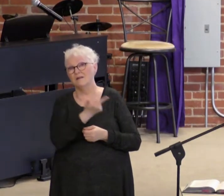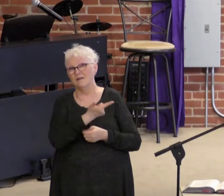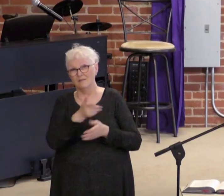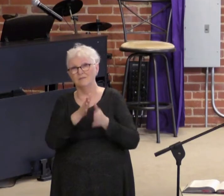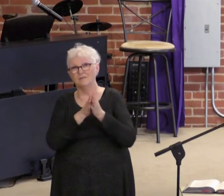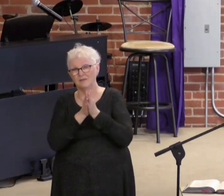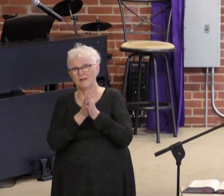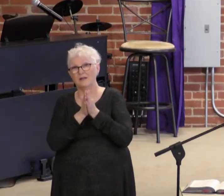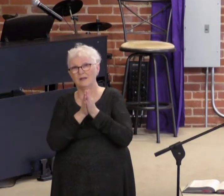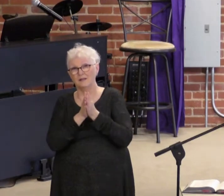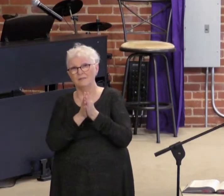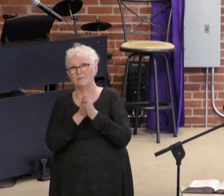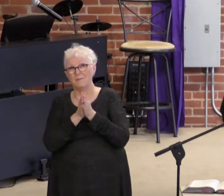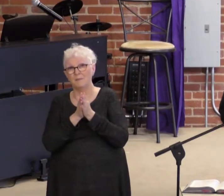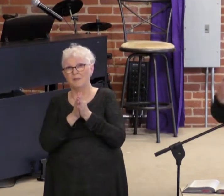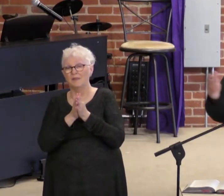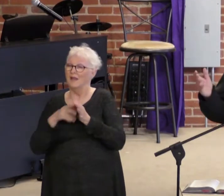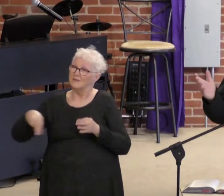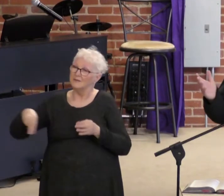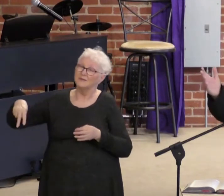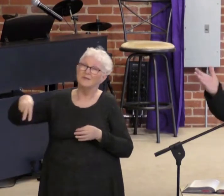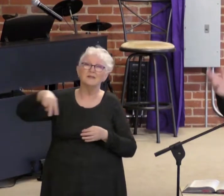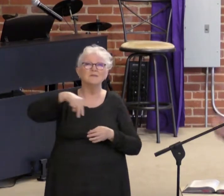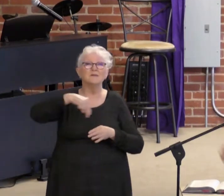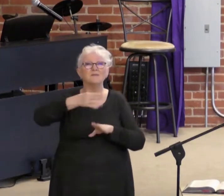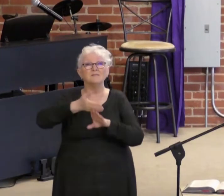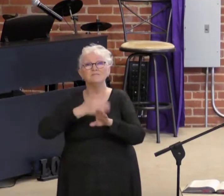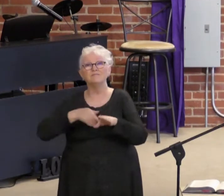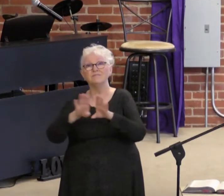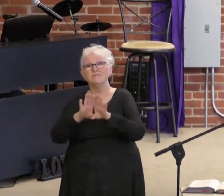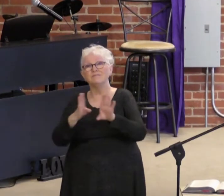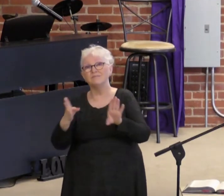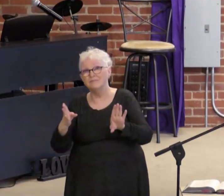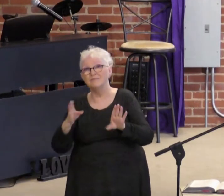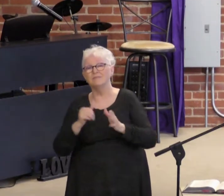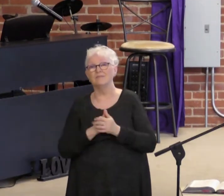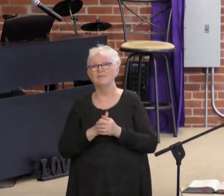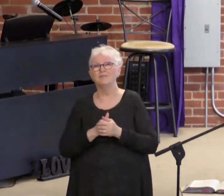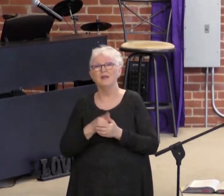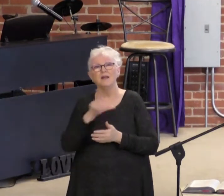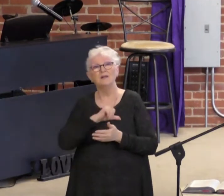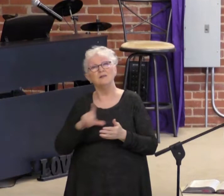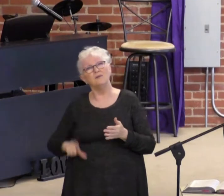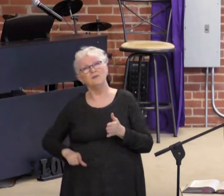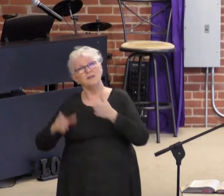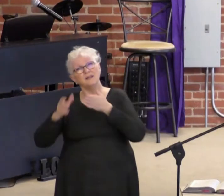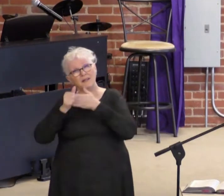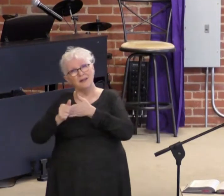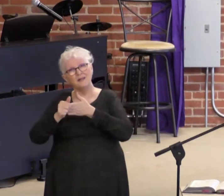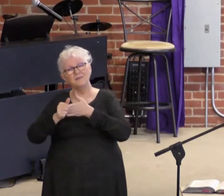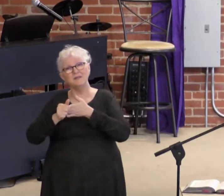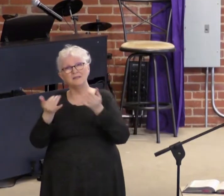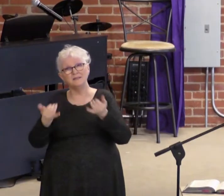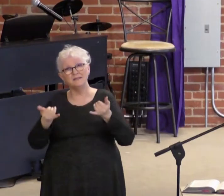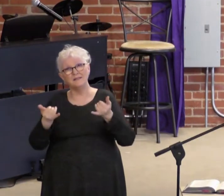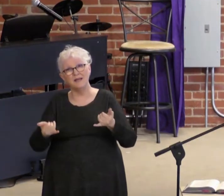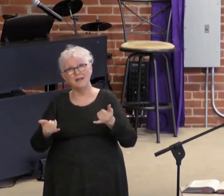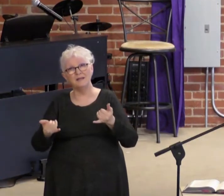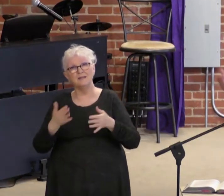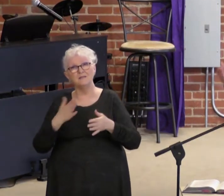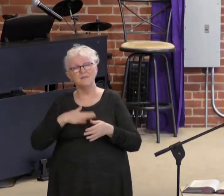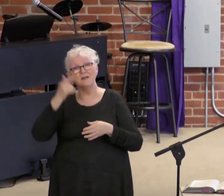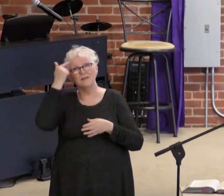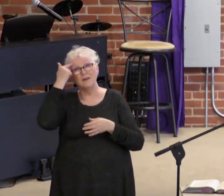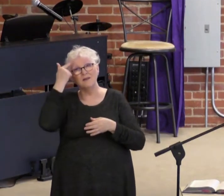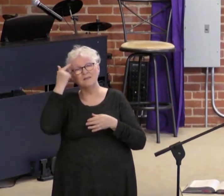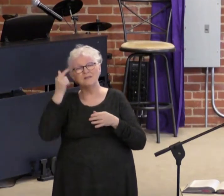before the doors were open, and I said, Lord, guide me today in what I say and in my thoughts and in my actions. And